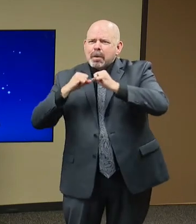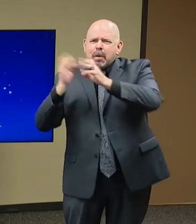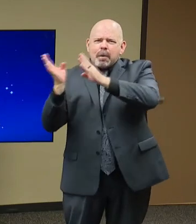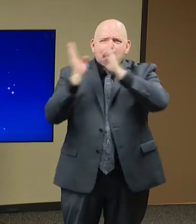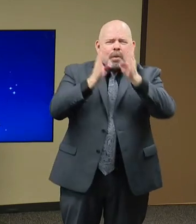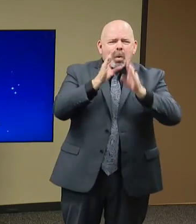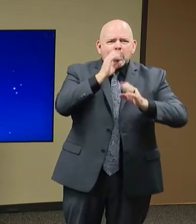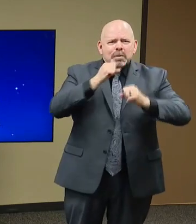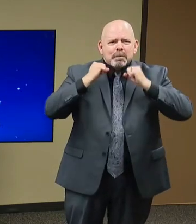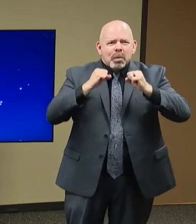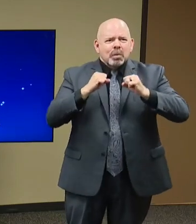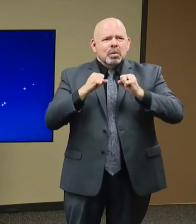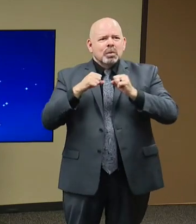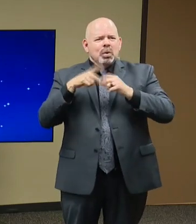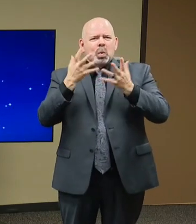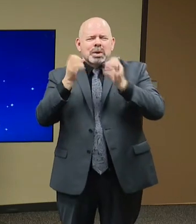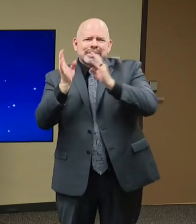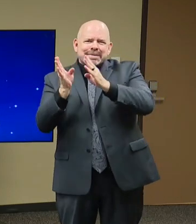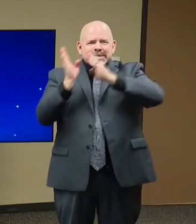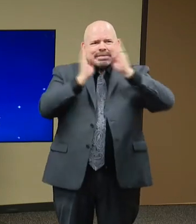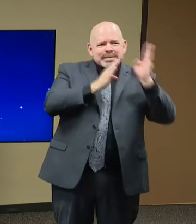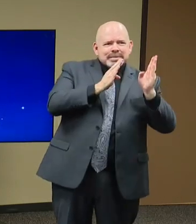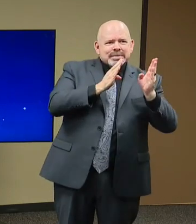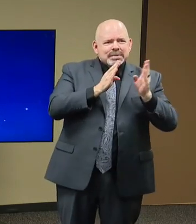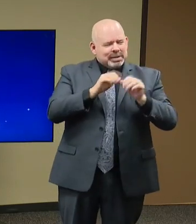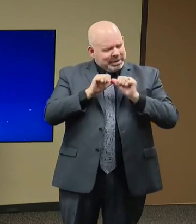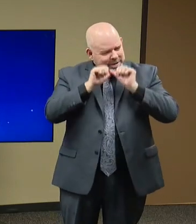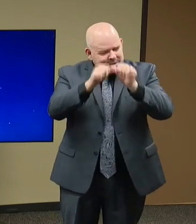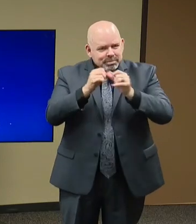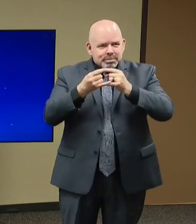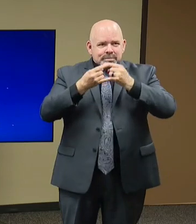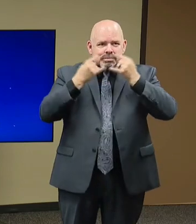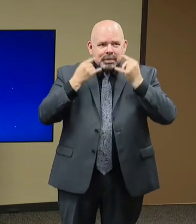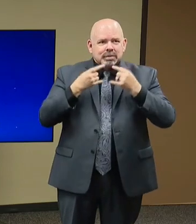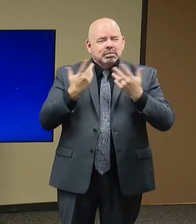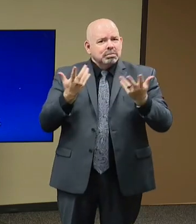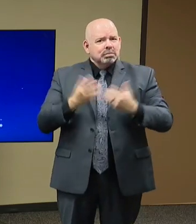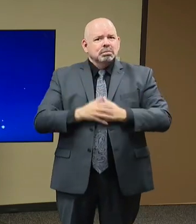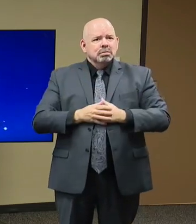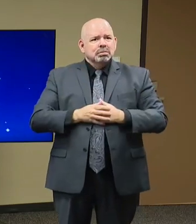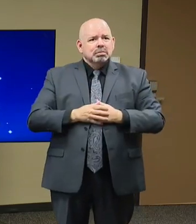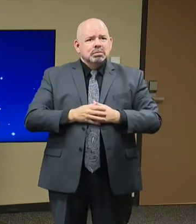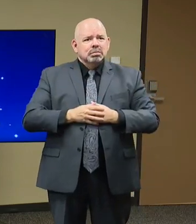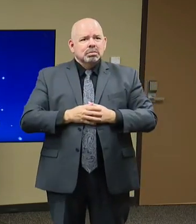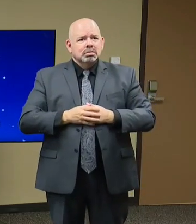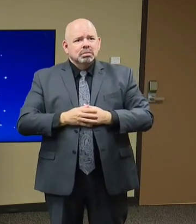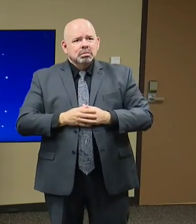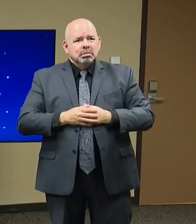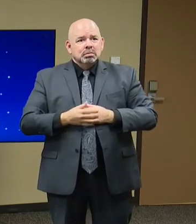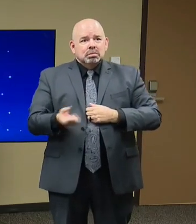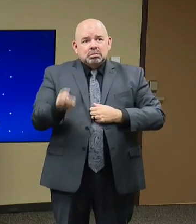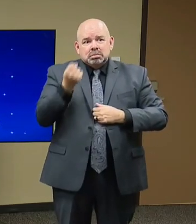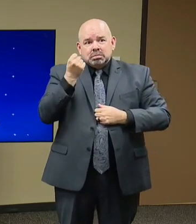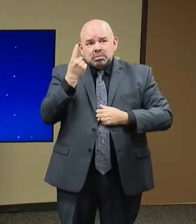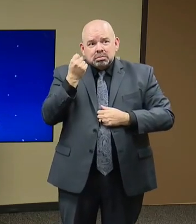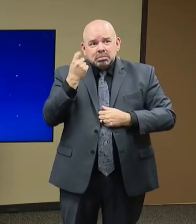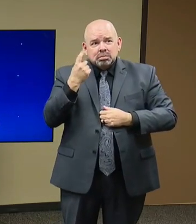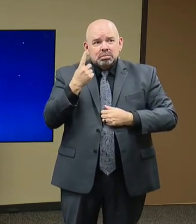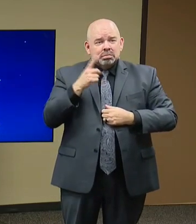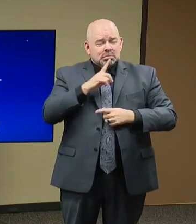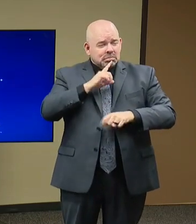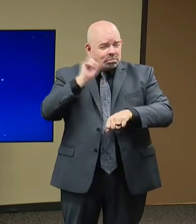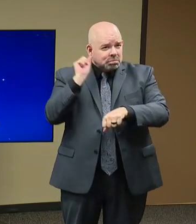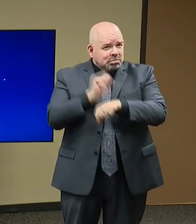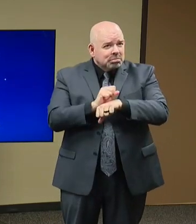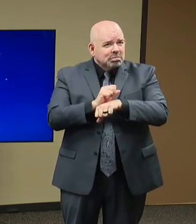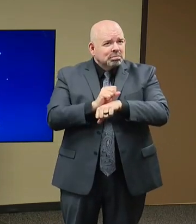seeing to ascertain the reduction? Is it masking? Is there any way to really determine that? You know,